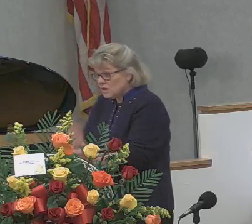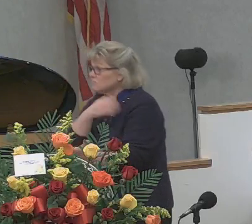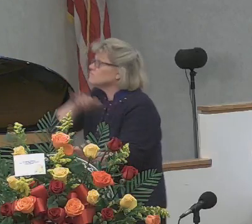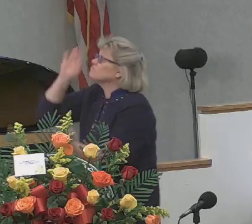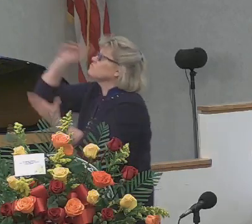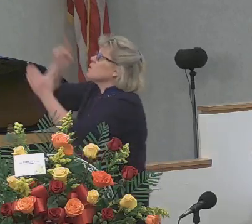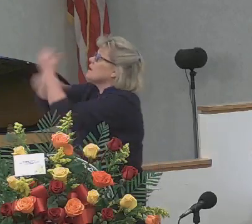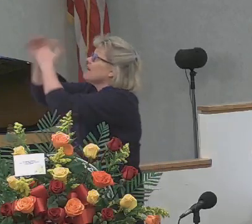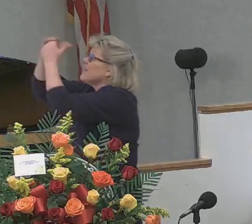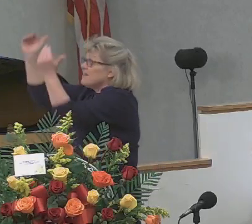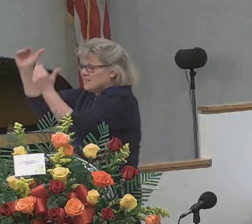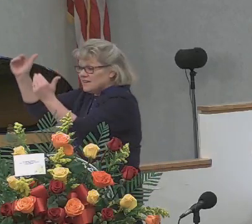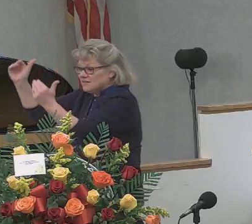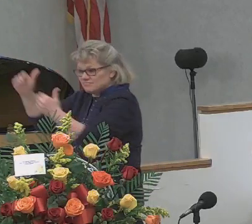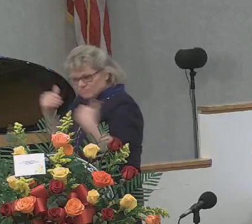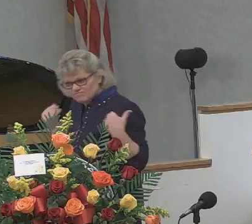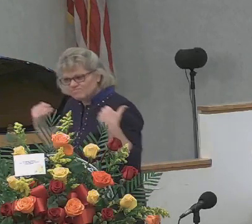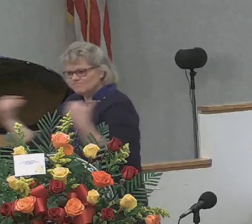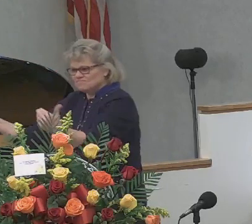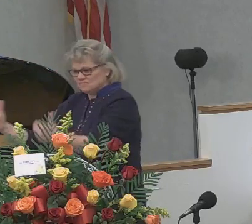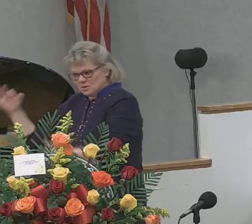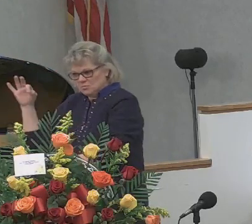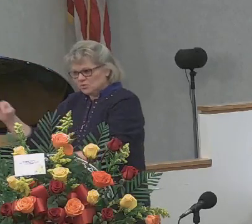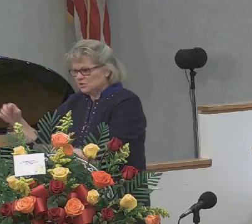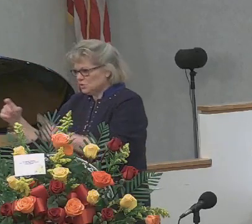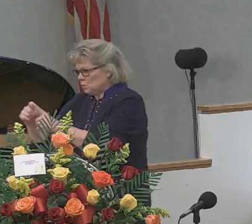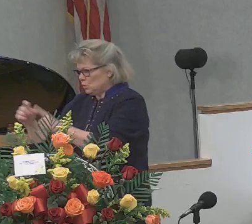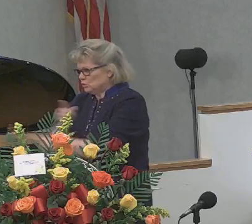heaven, go for it.